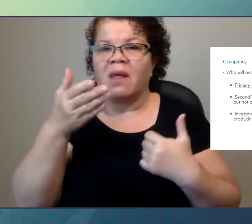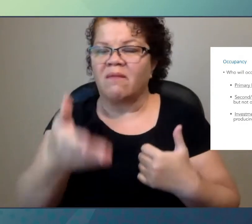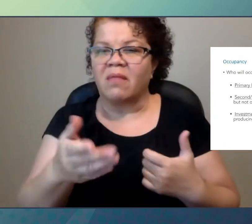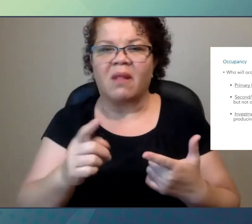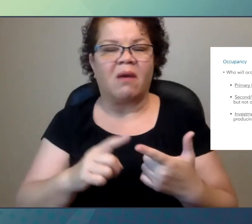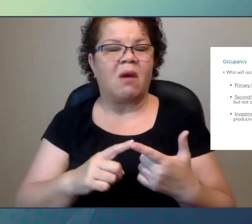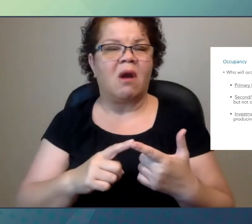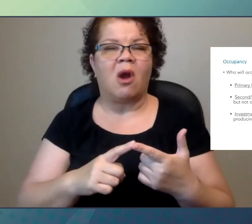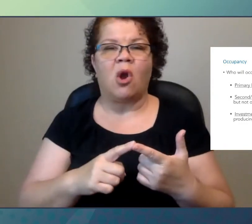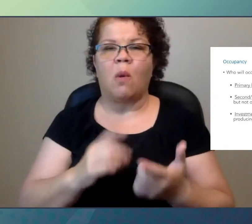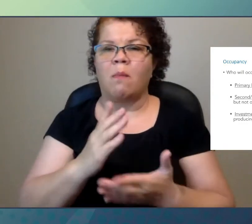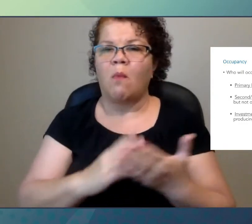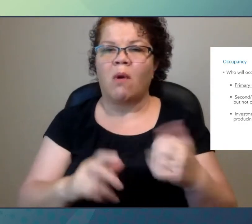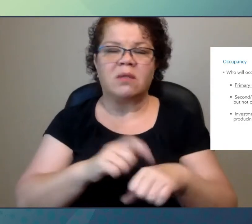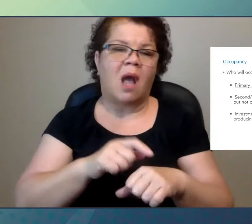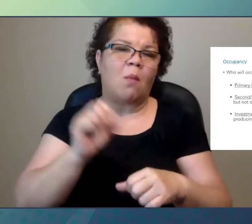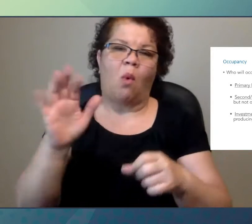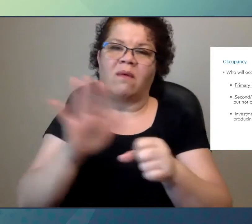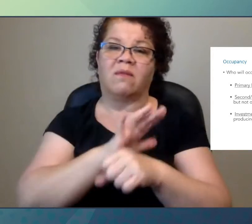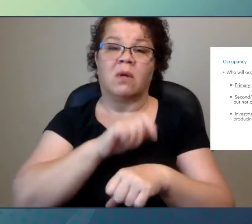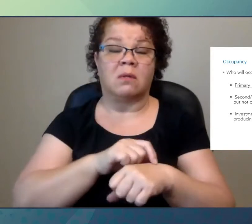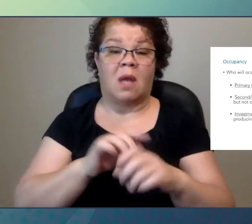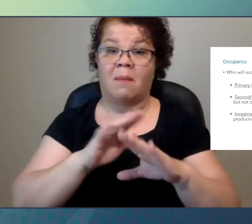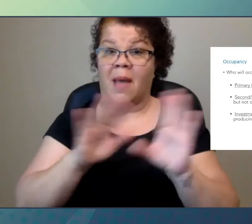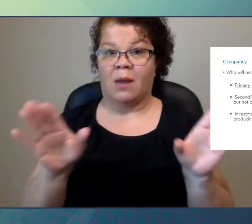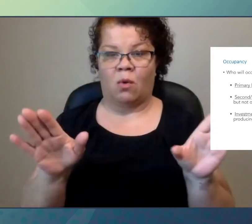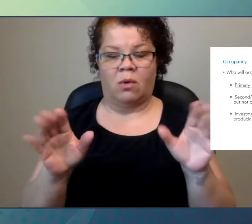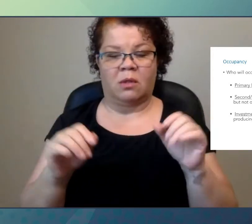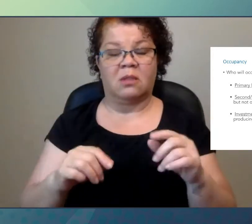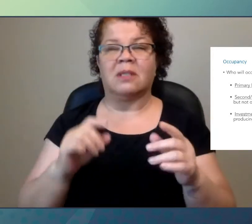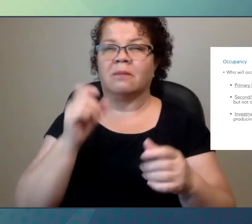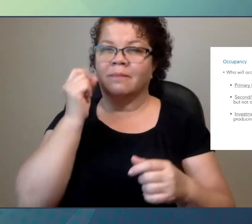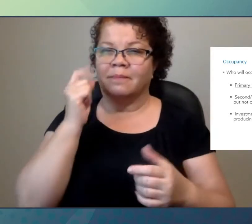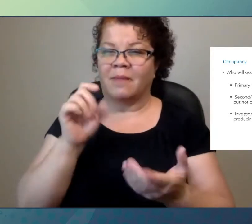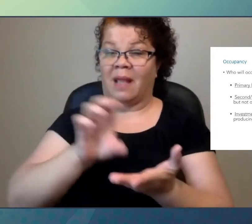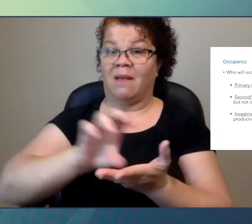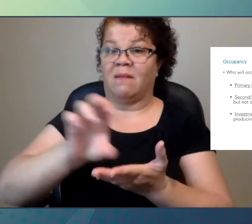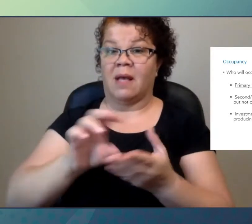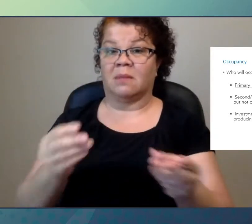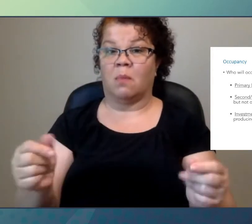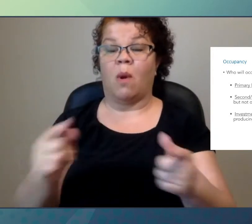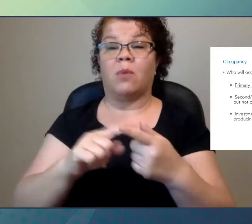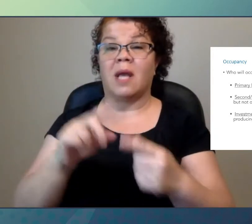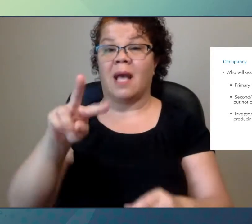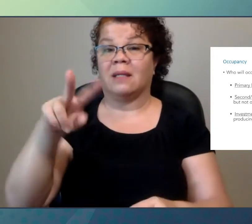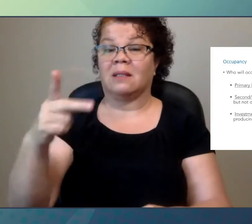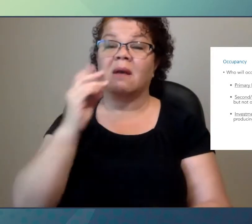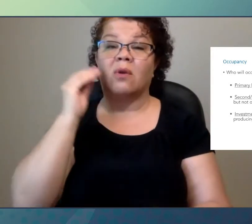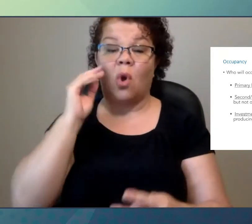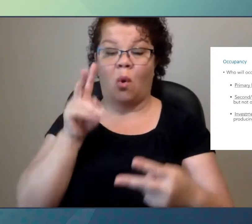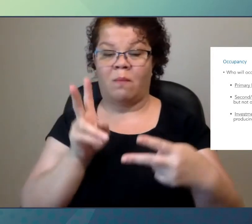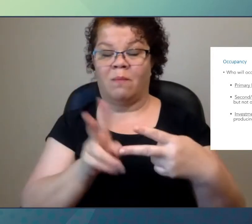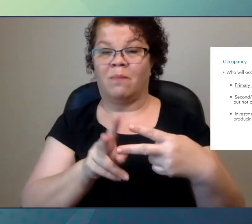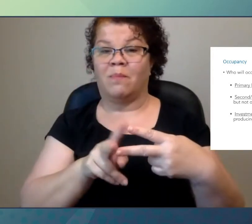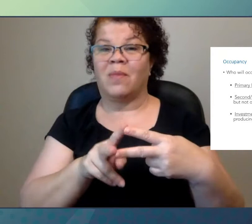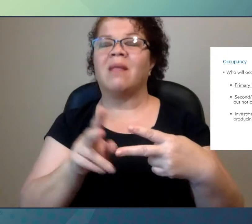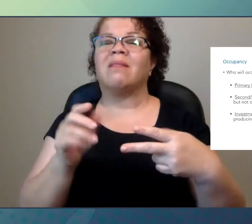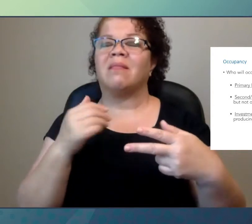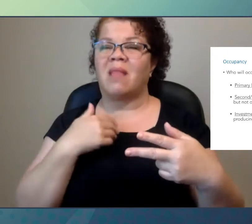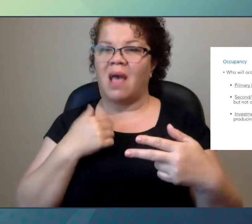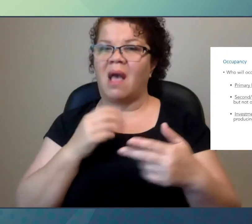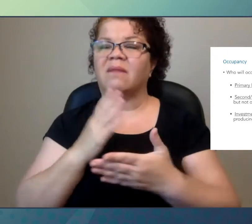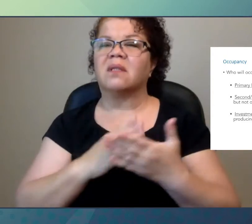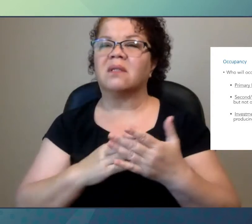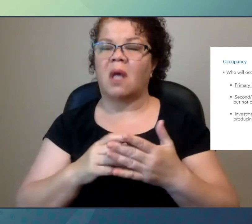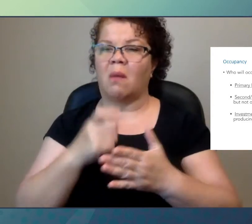time at all. So investment properties and second homes may have some changes in pricing that could be a little bit